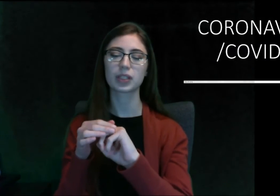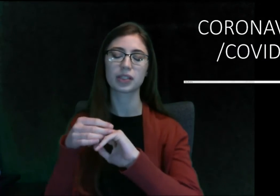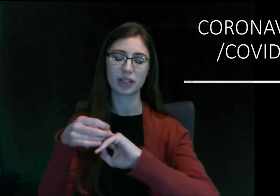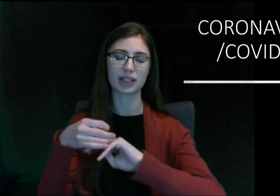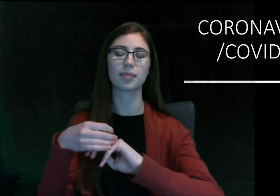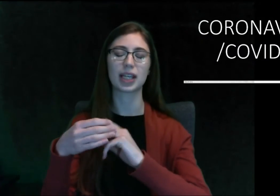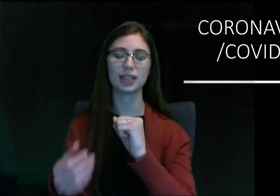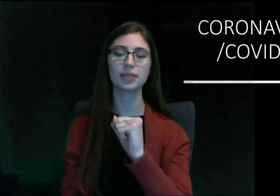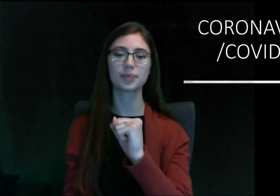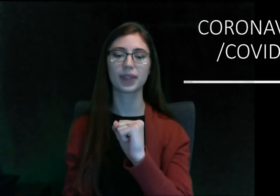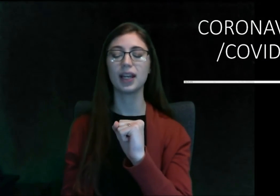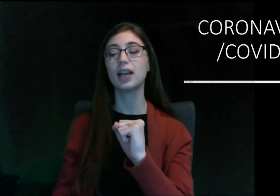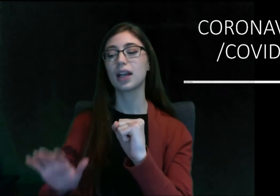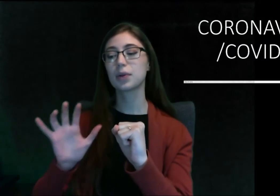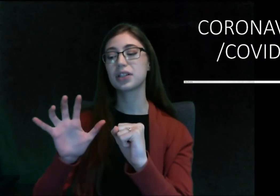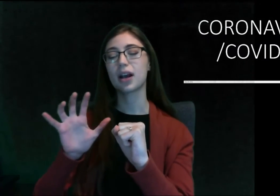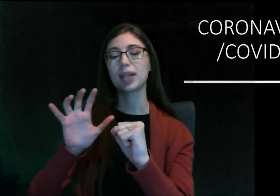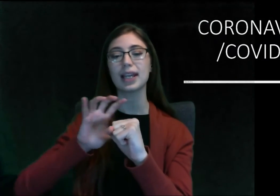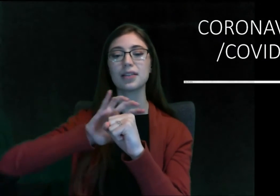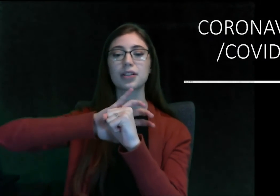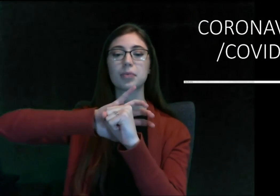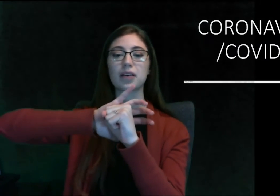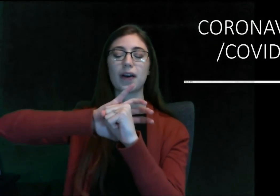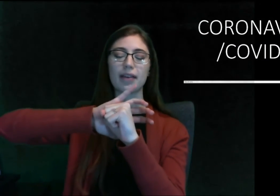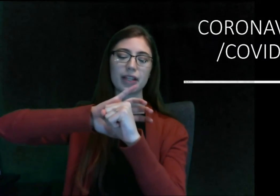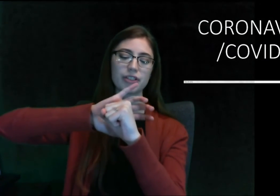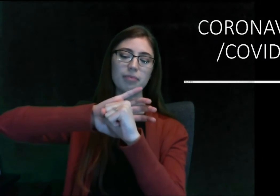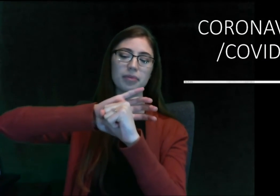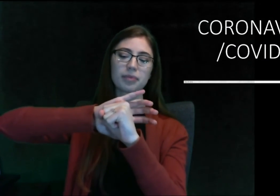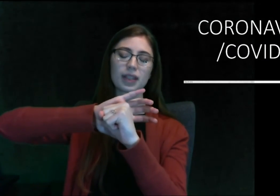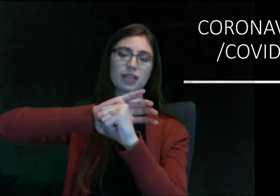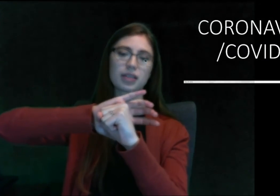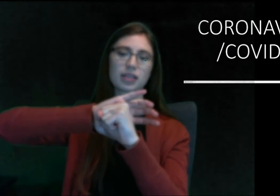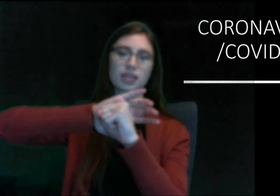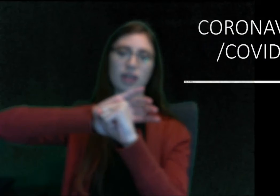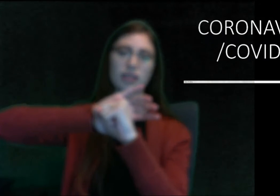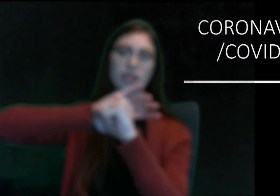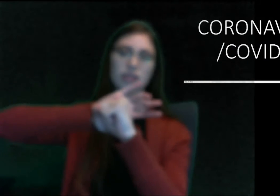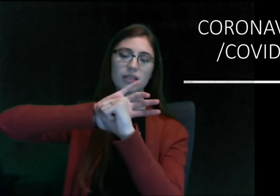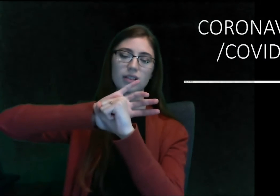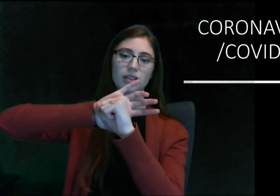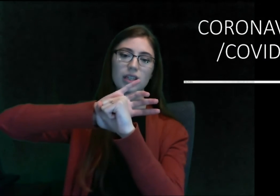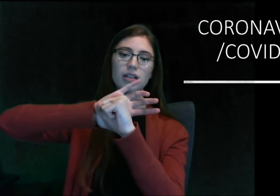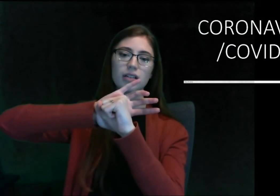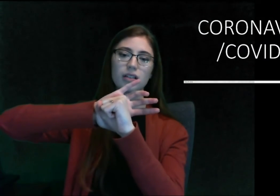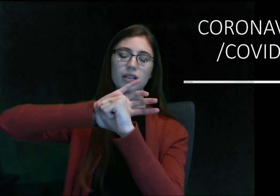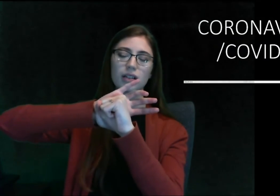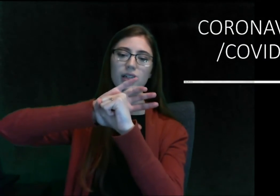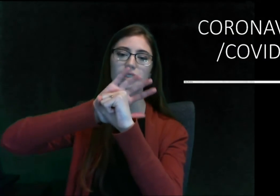your non-dominant hand. And with your dominant hand, you're going to make a 5 handshake, and it's going to start here and then